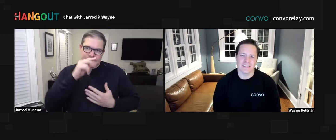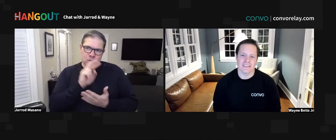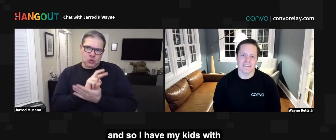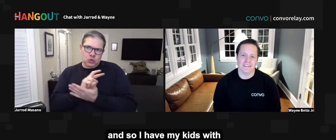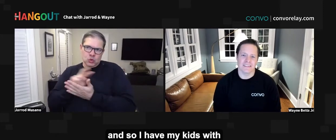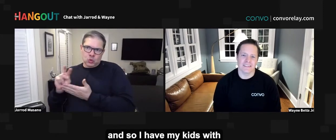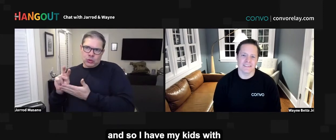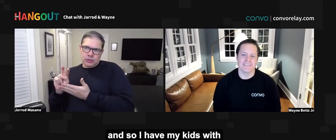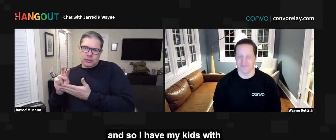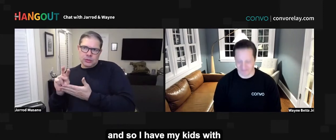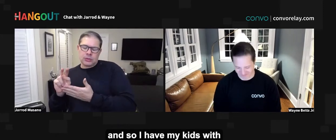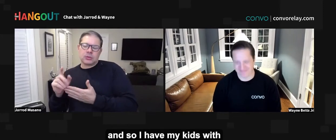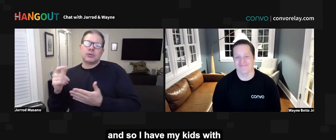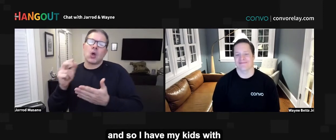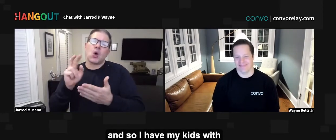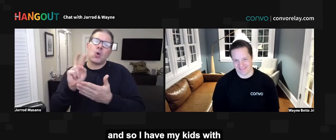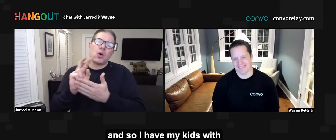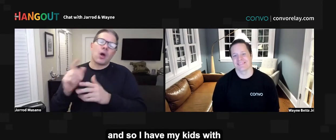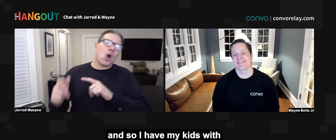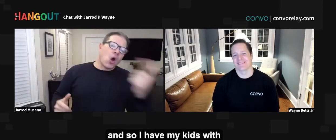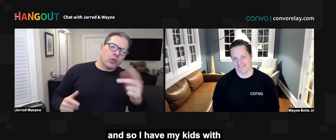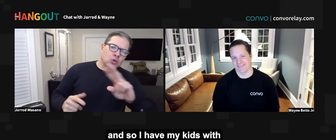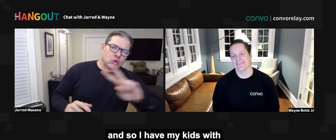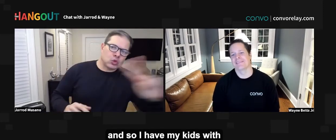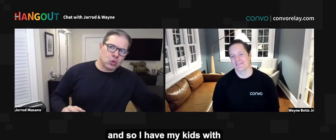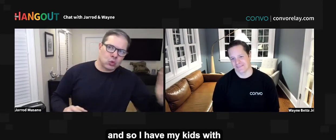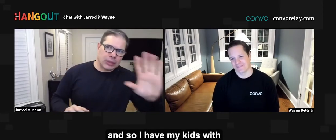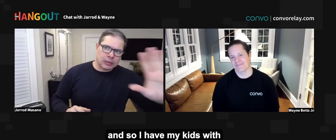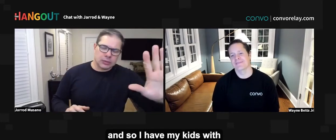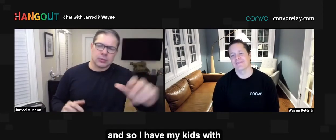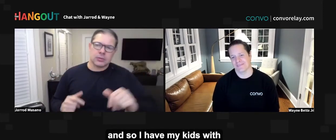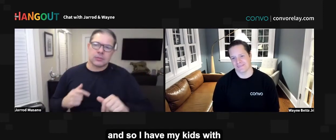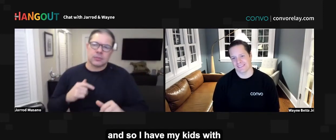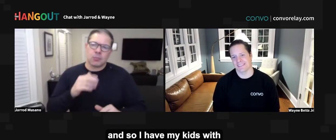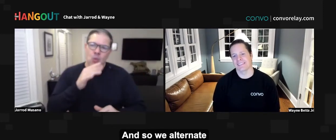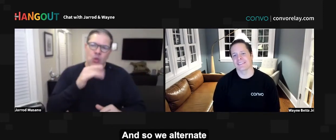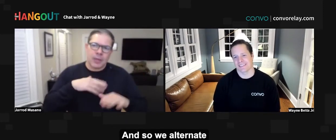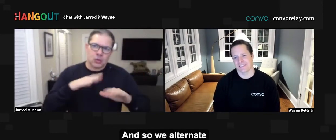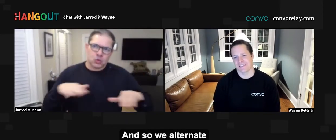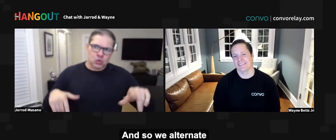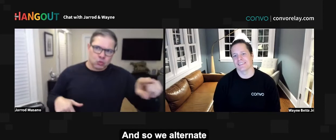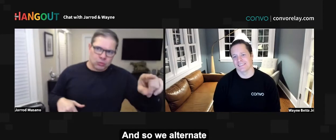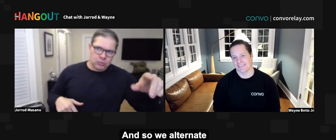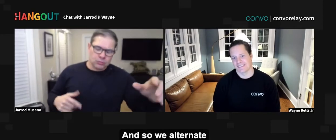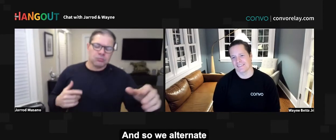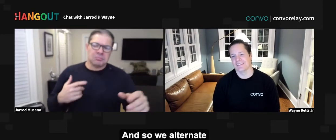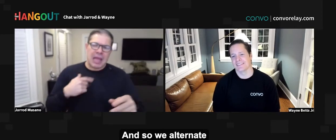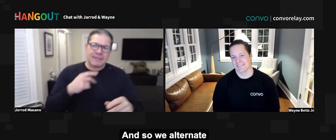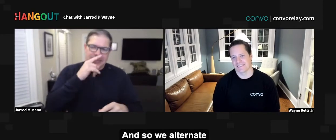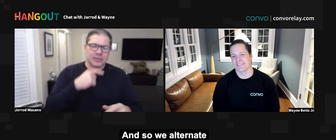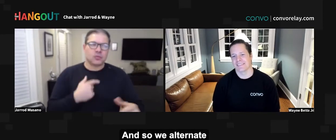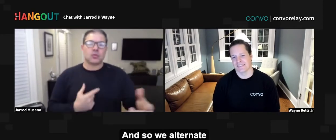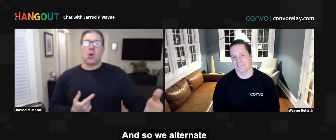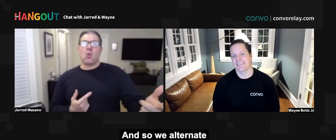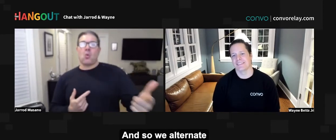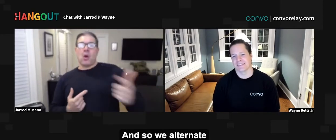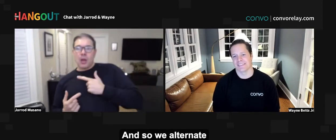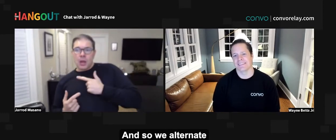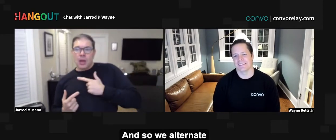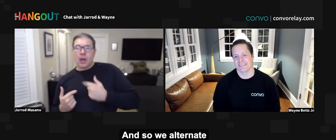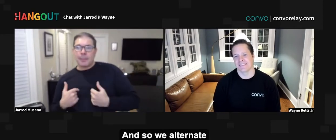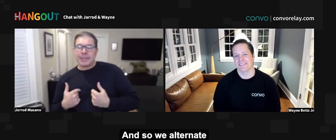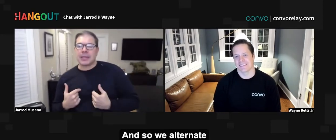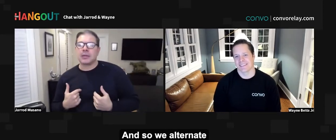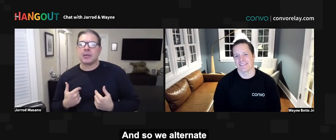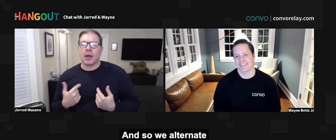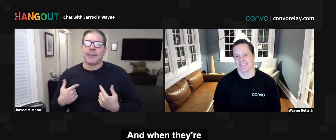am divorced, and so I have my kids with me 2 weeks at a time. And so we do alternate